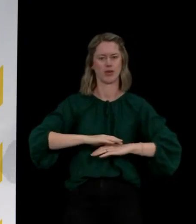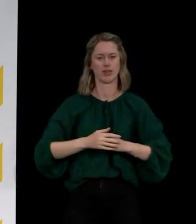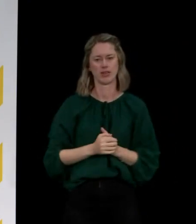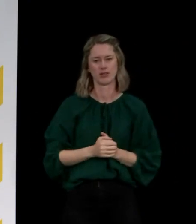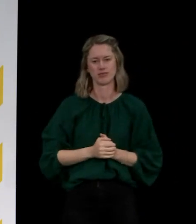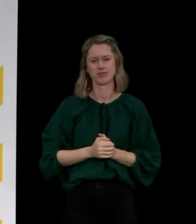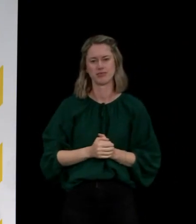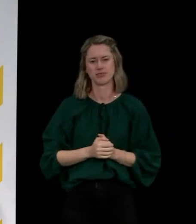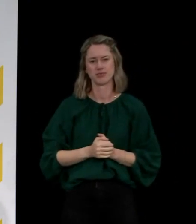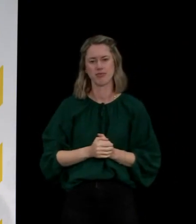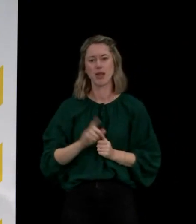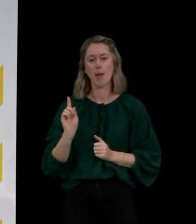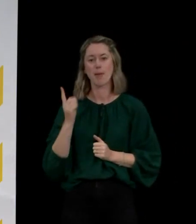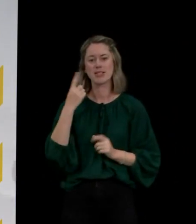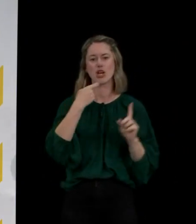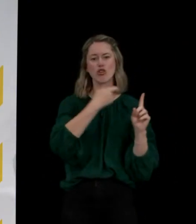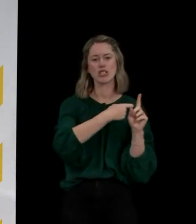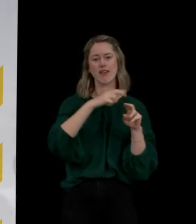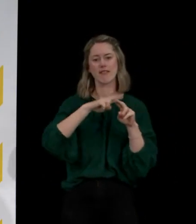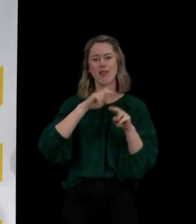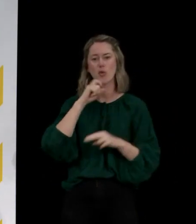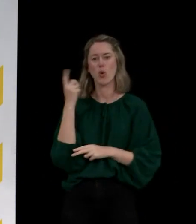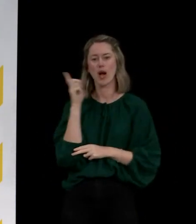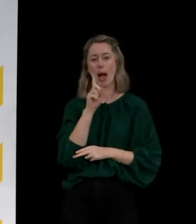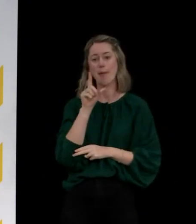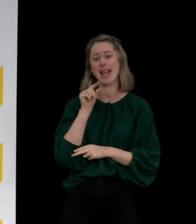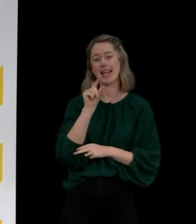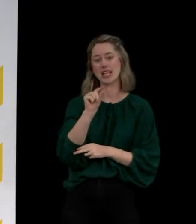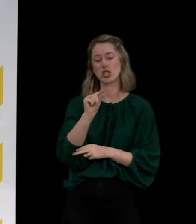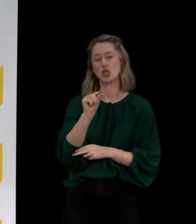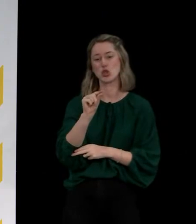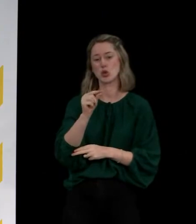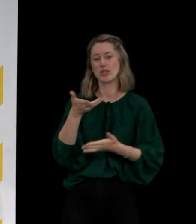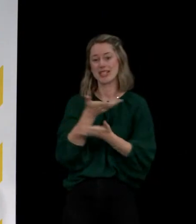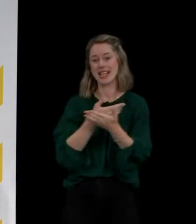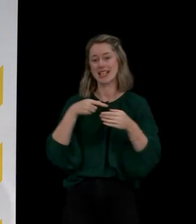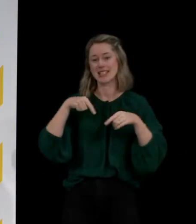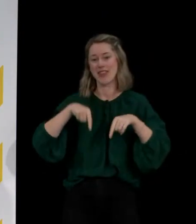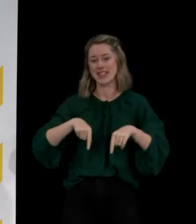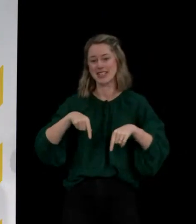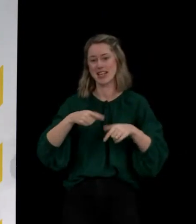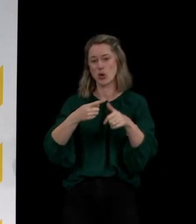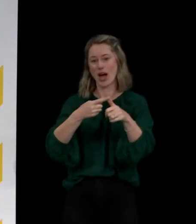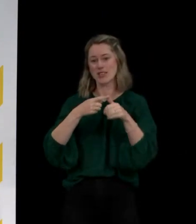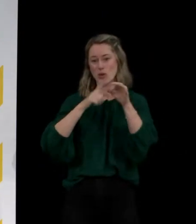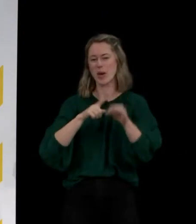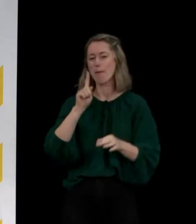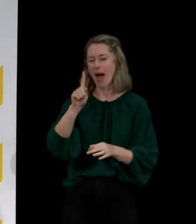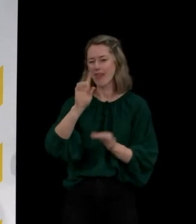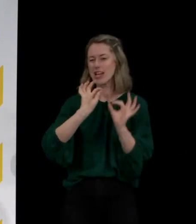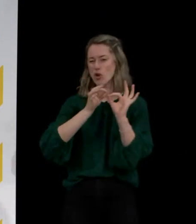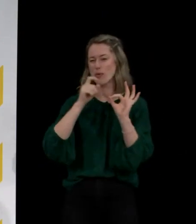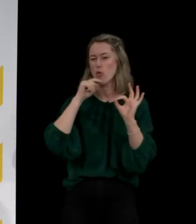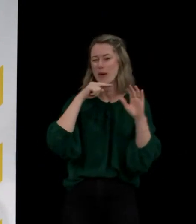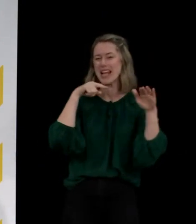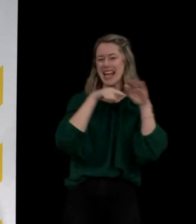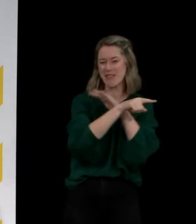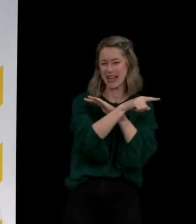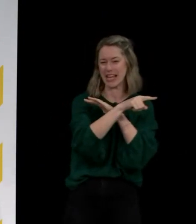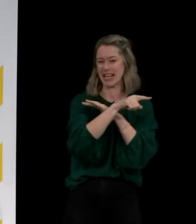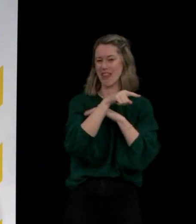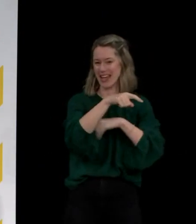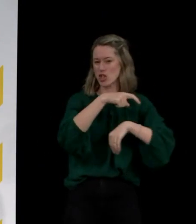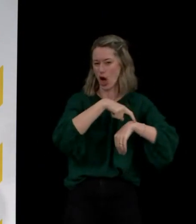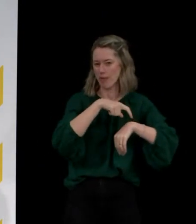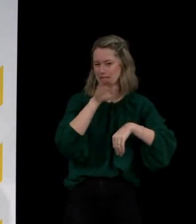whole. Minister Chris Whāwhoi will answer questions on this announcement at the conclusion of this stand-up, so roughly 1:30.